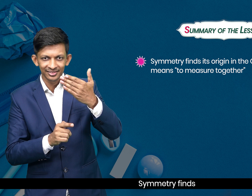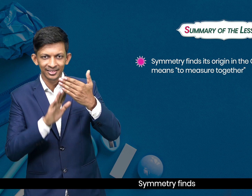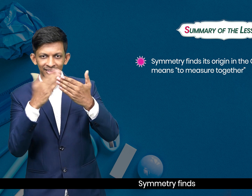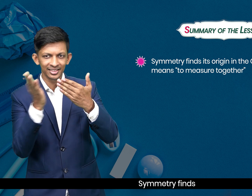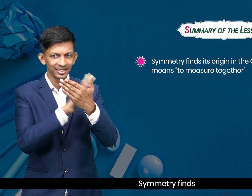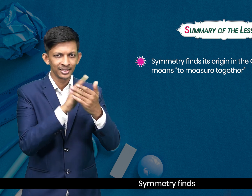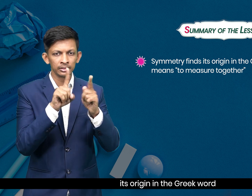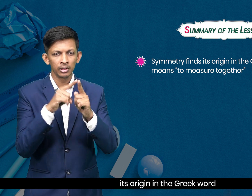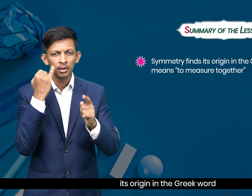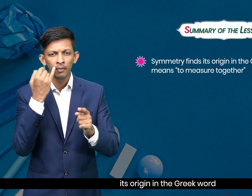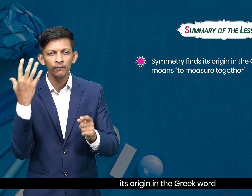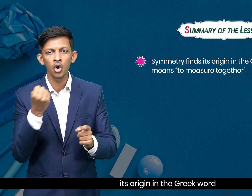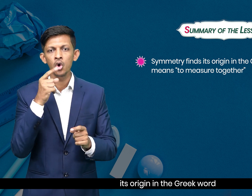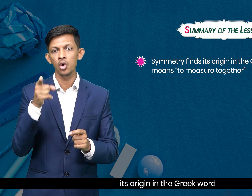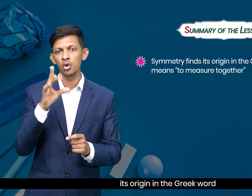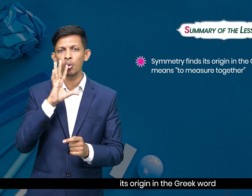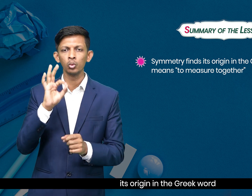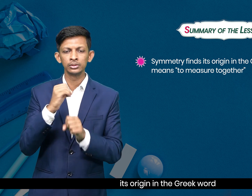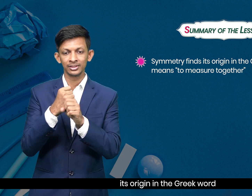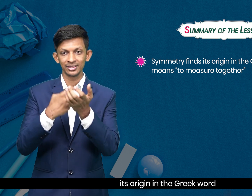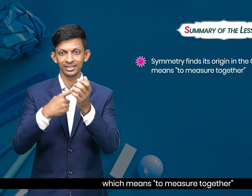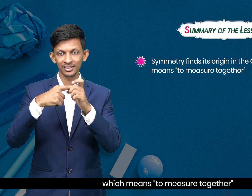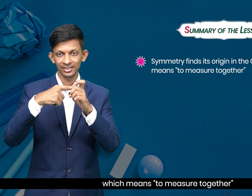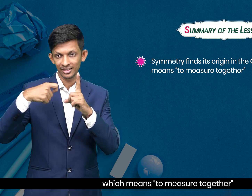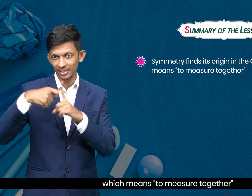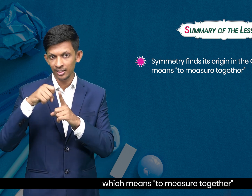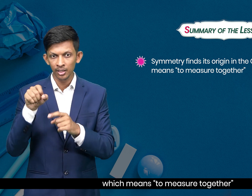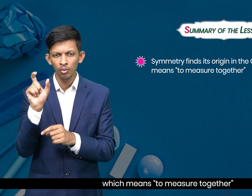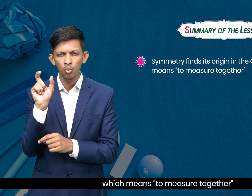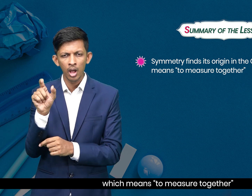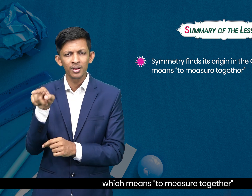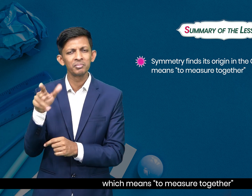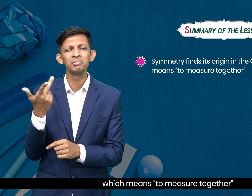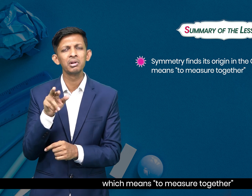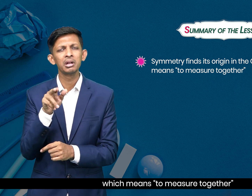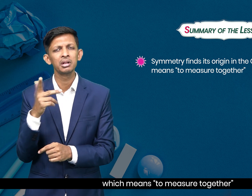Symmetry finds its origin in the Greek word which means to measure together.